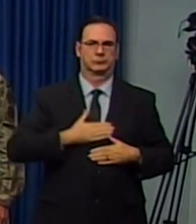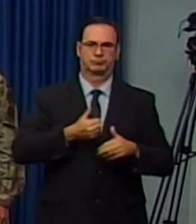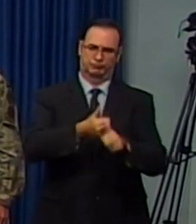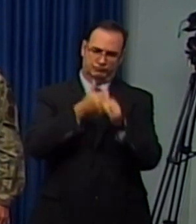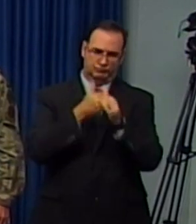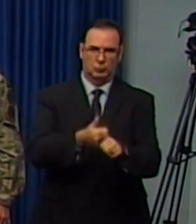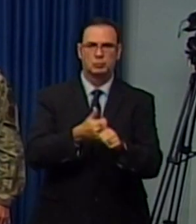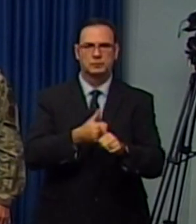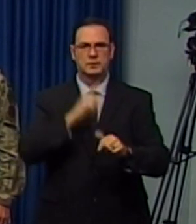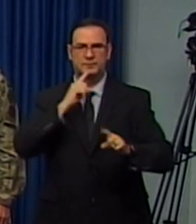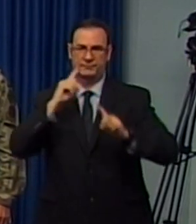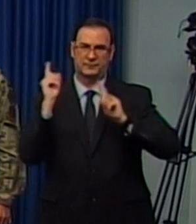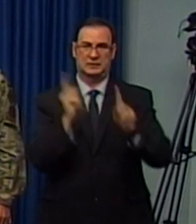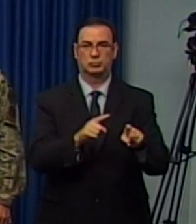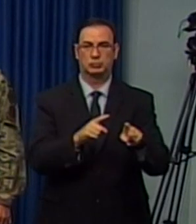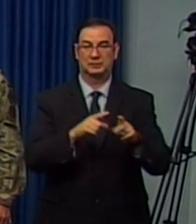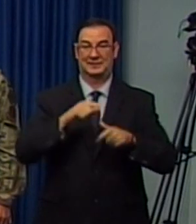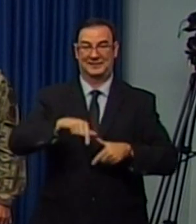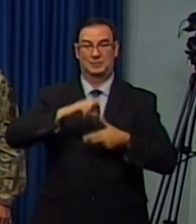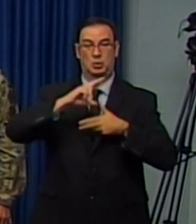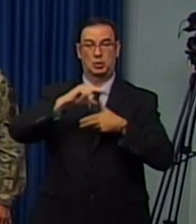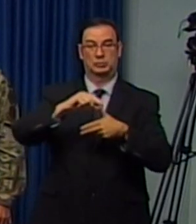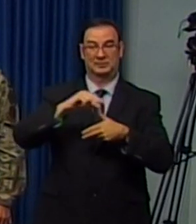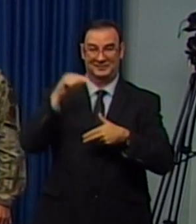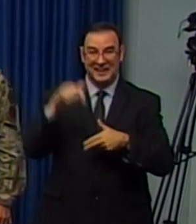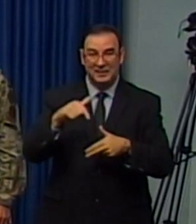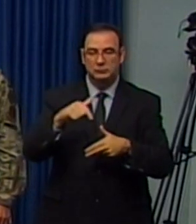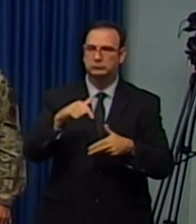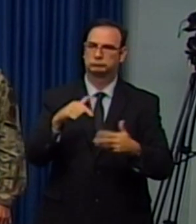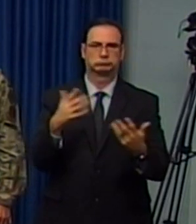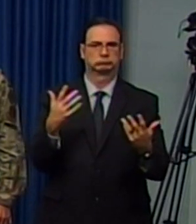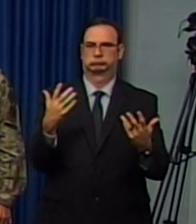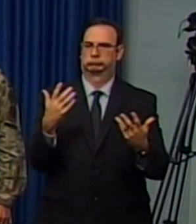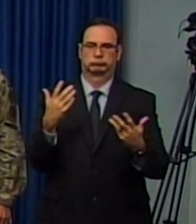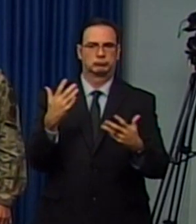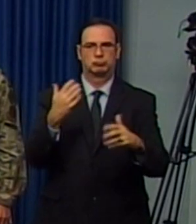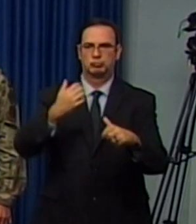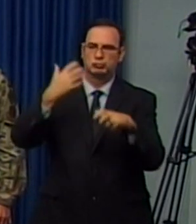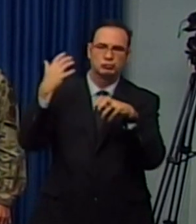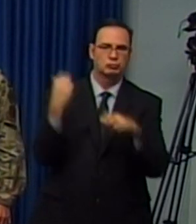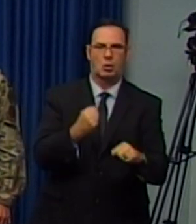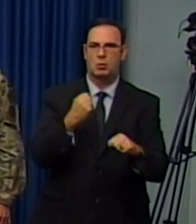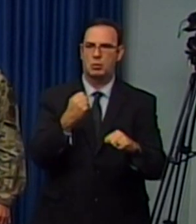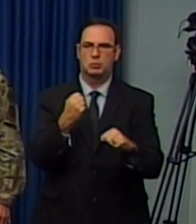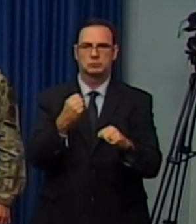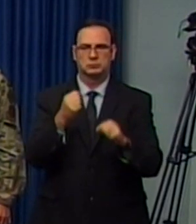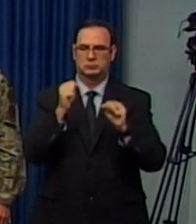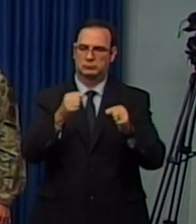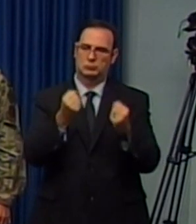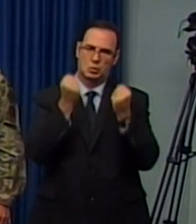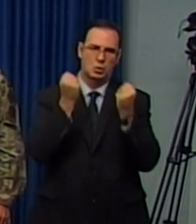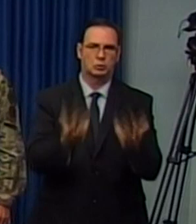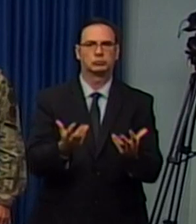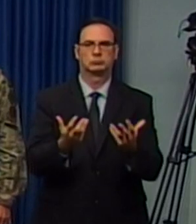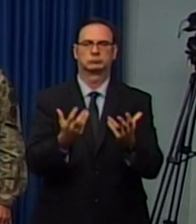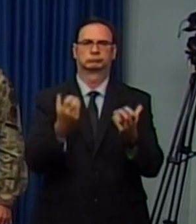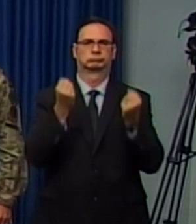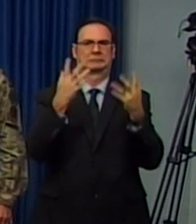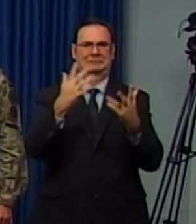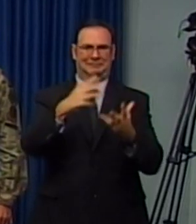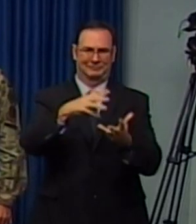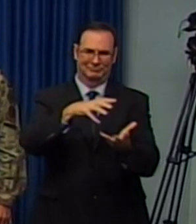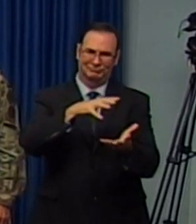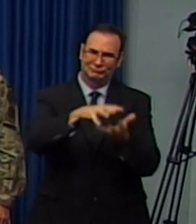this magnitude could really cause massive destruction, and do not put your life in jeopardy